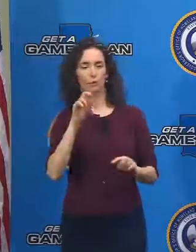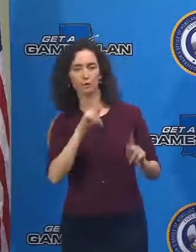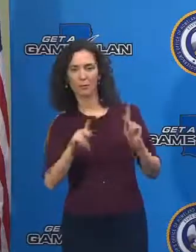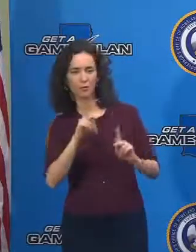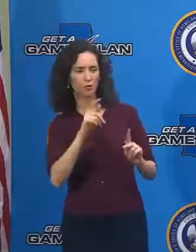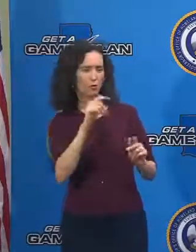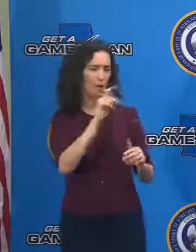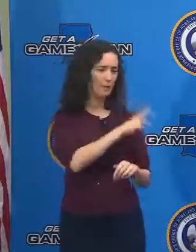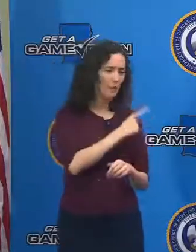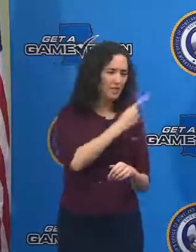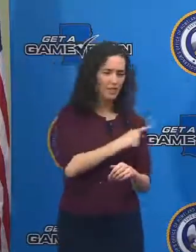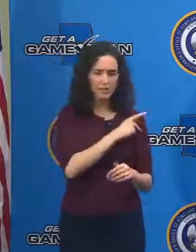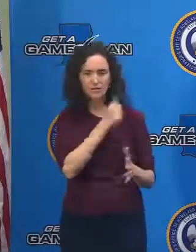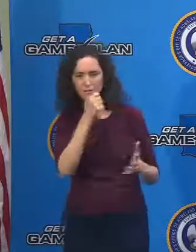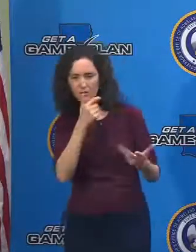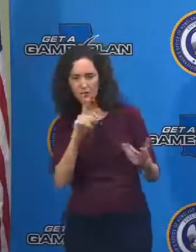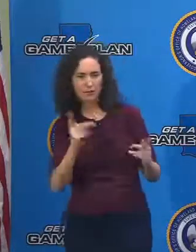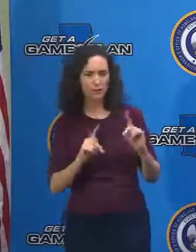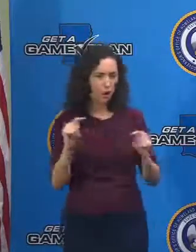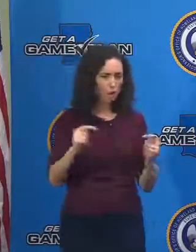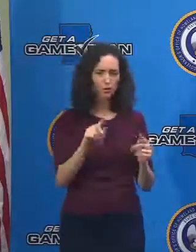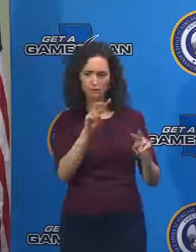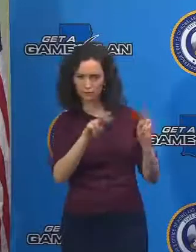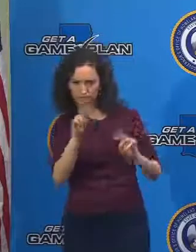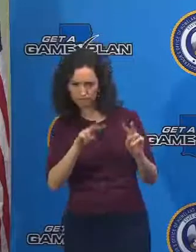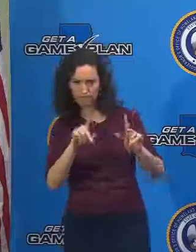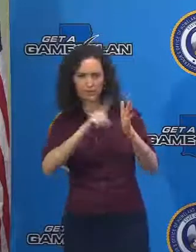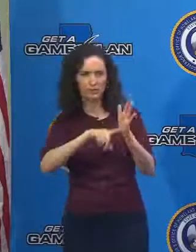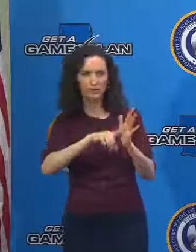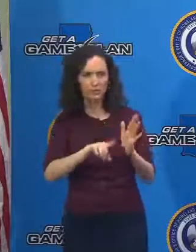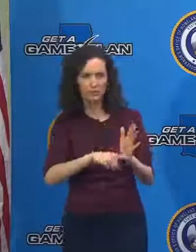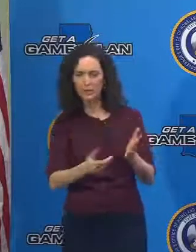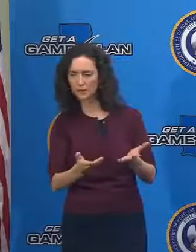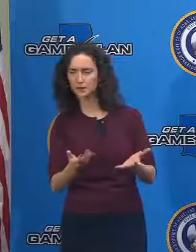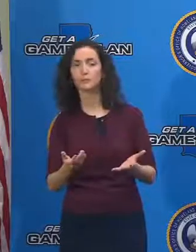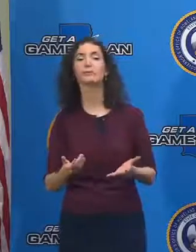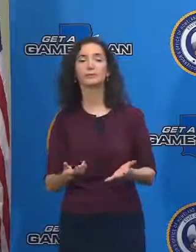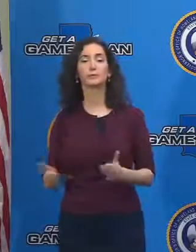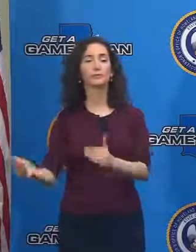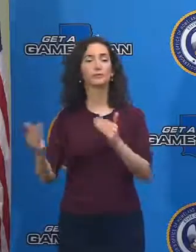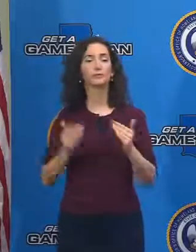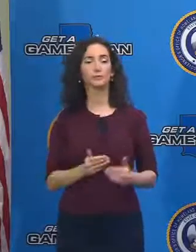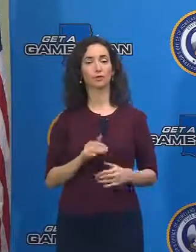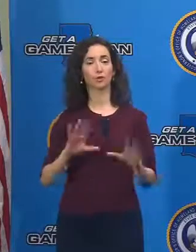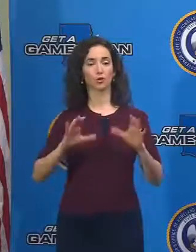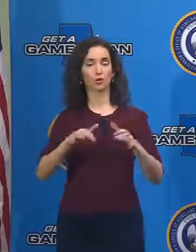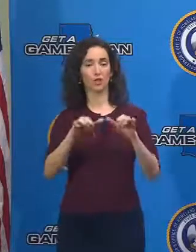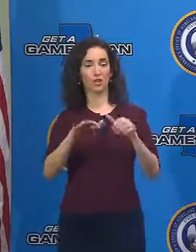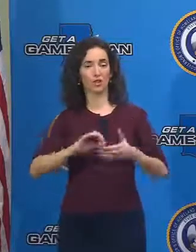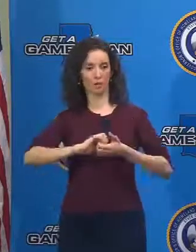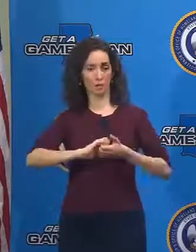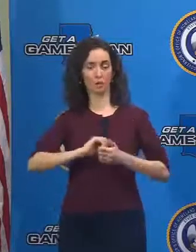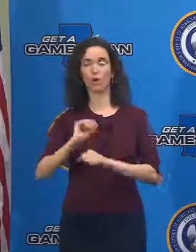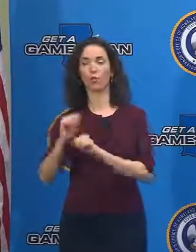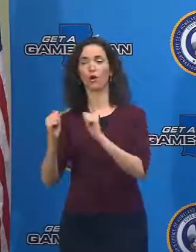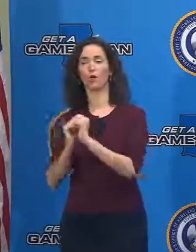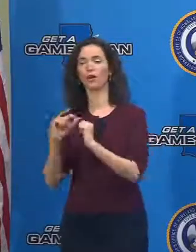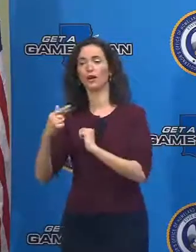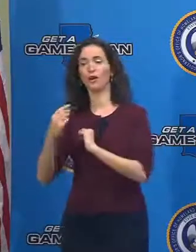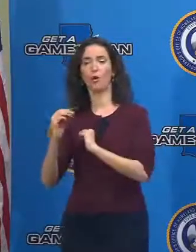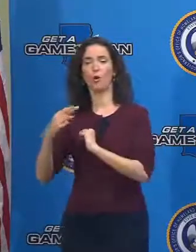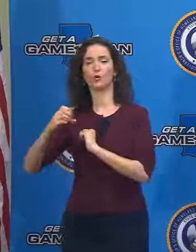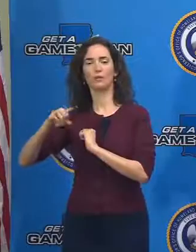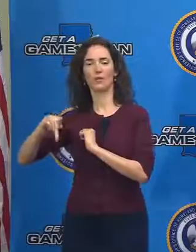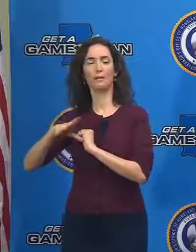treatment of patients in Louisiana. And then our Corps of Engineer partners continue to work with GOSIP and the Louisiana National